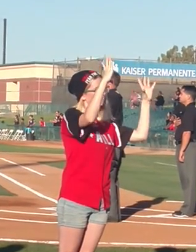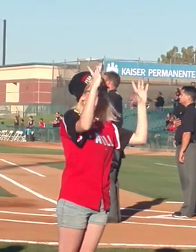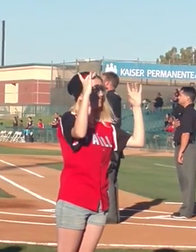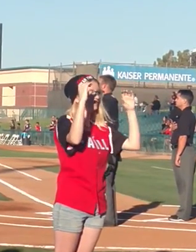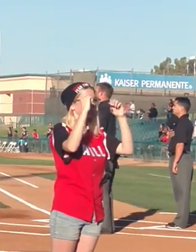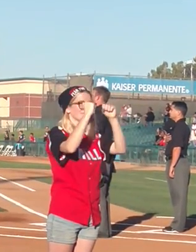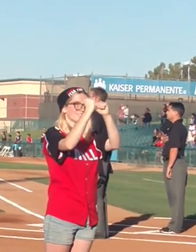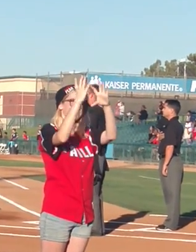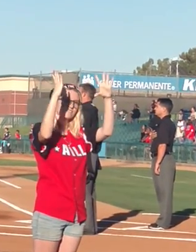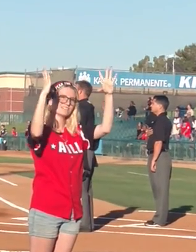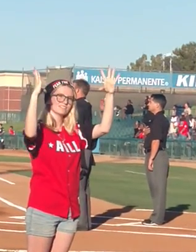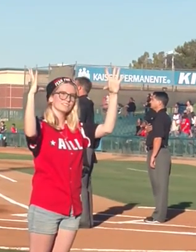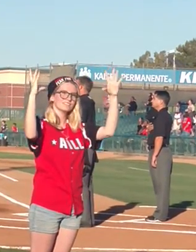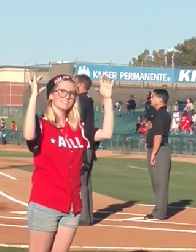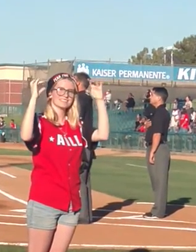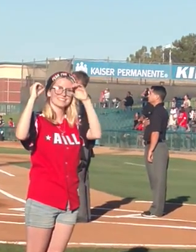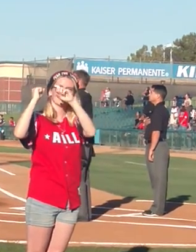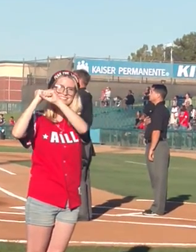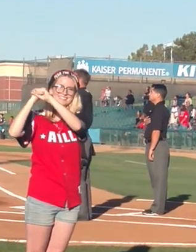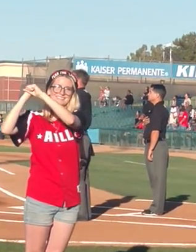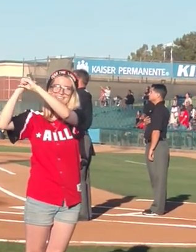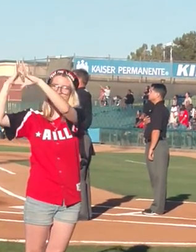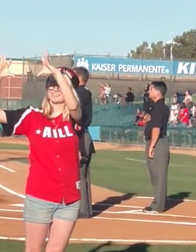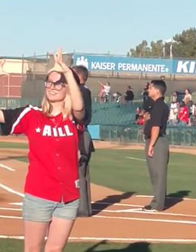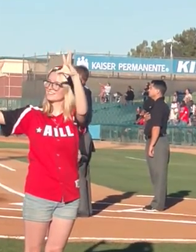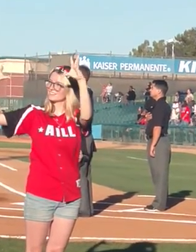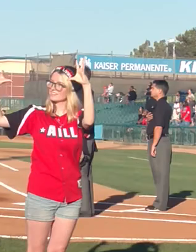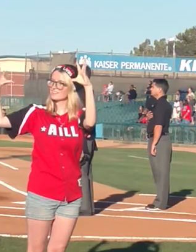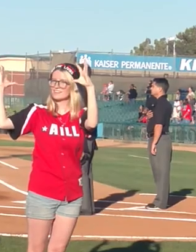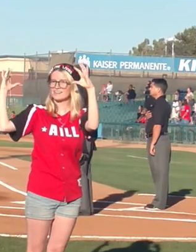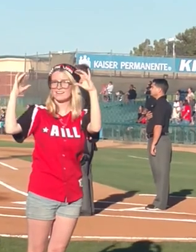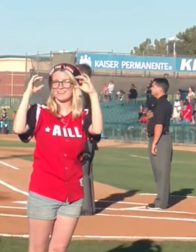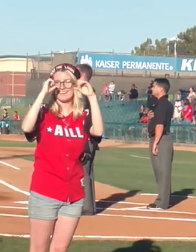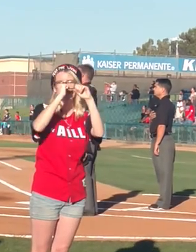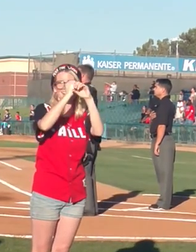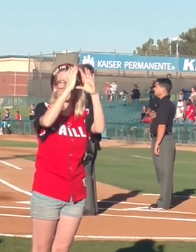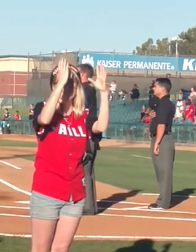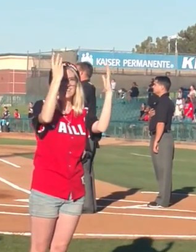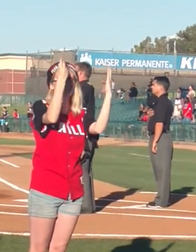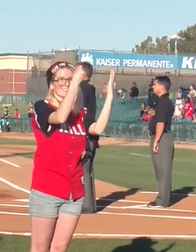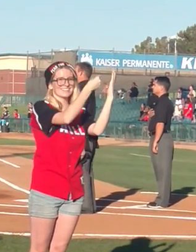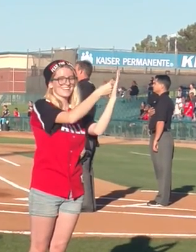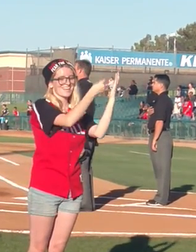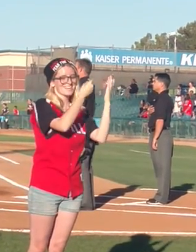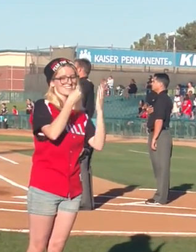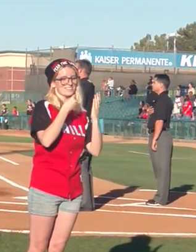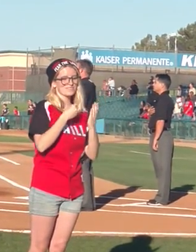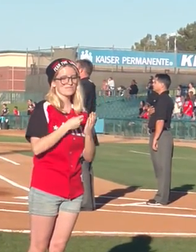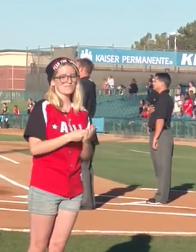bombs bursting in air, Gave